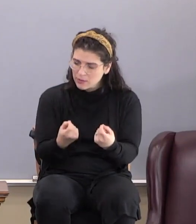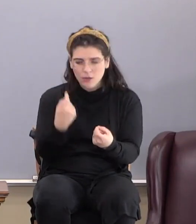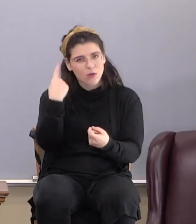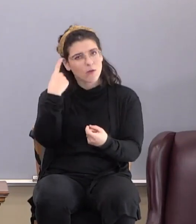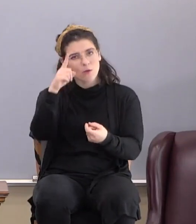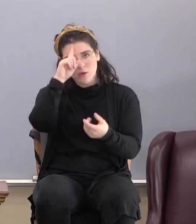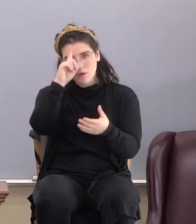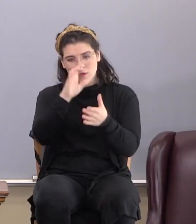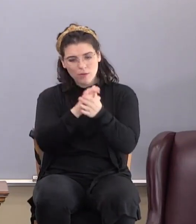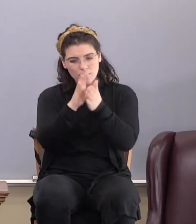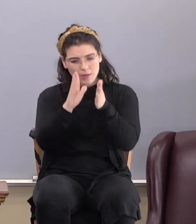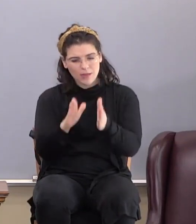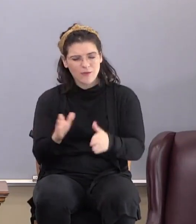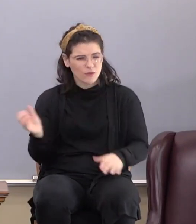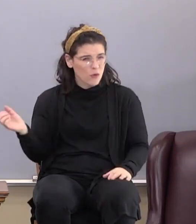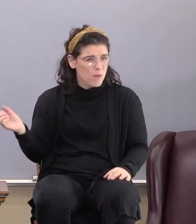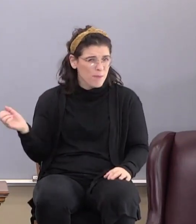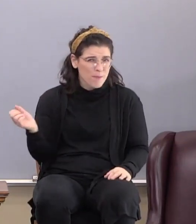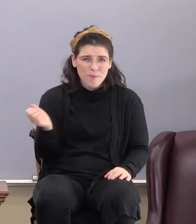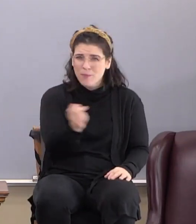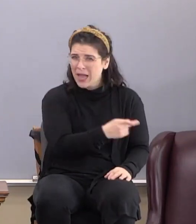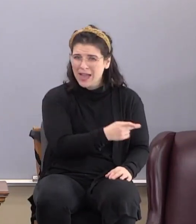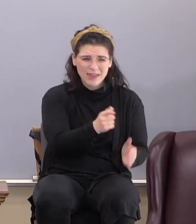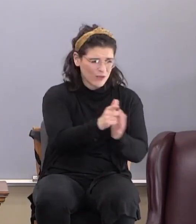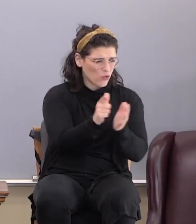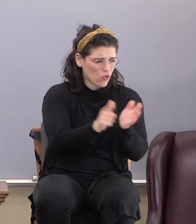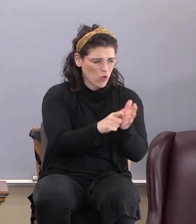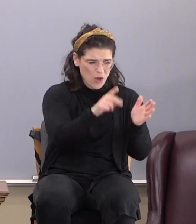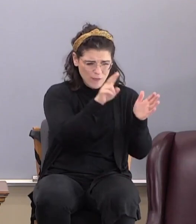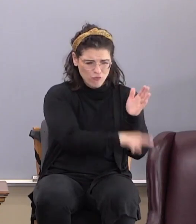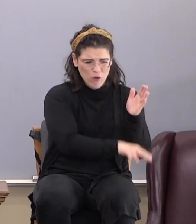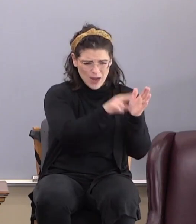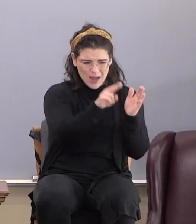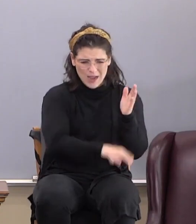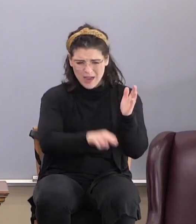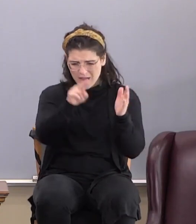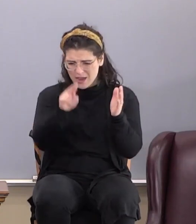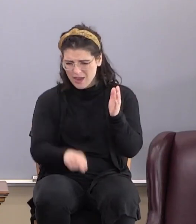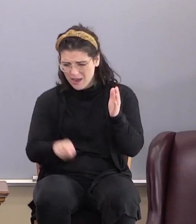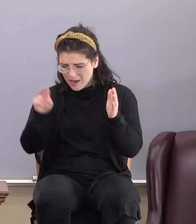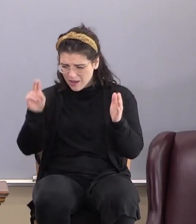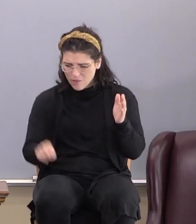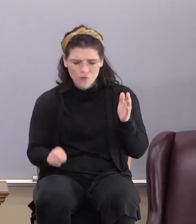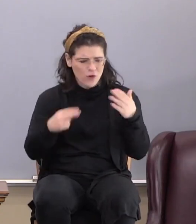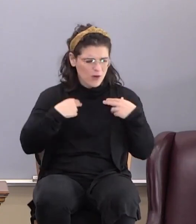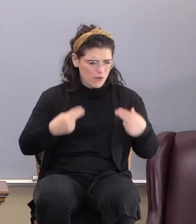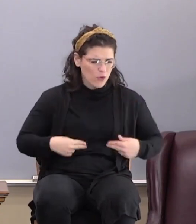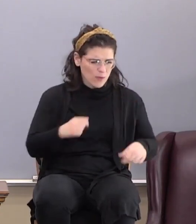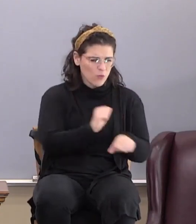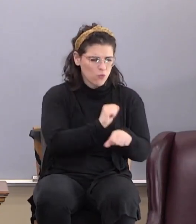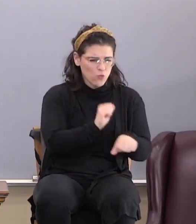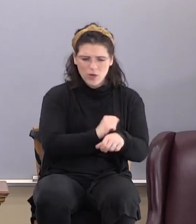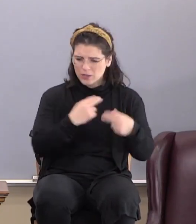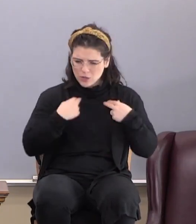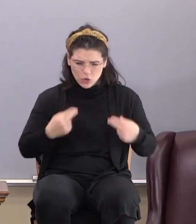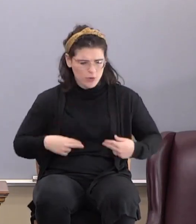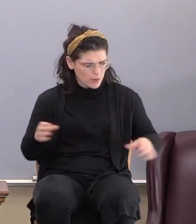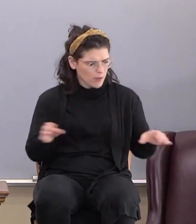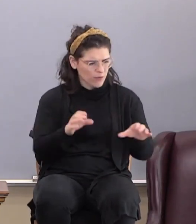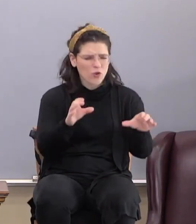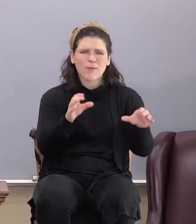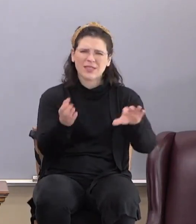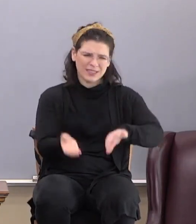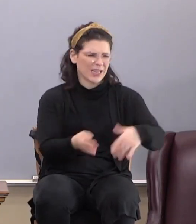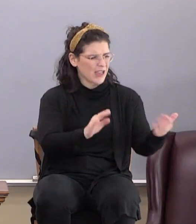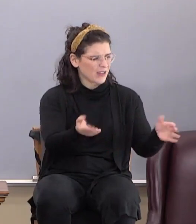the believer to go back to the graveyard of human works and human performance, which is